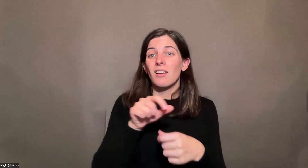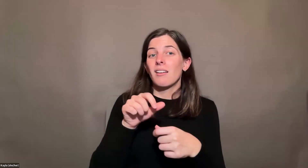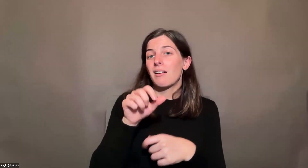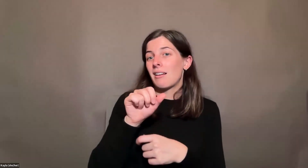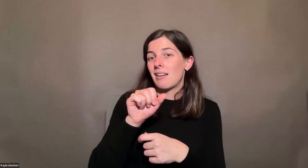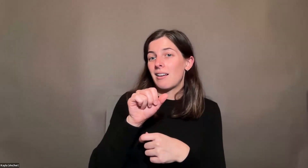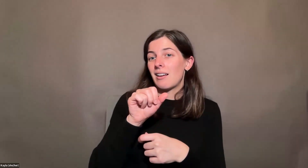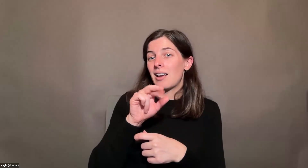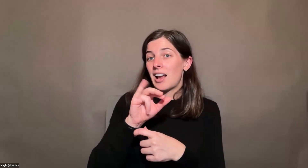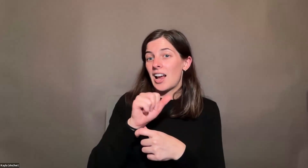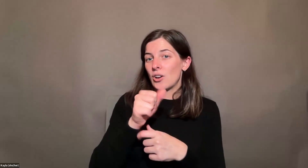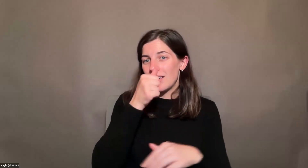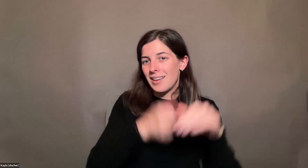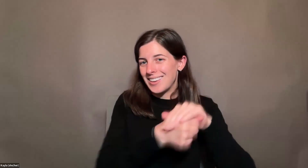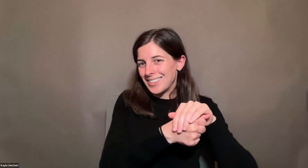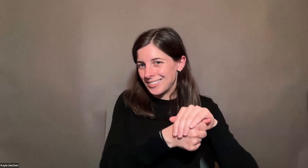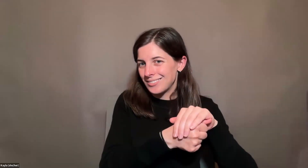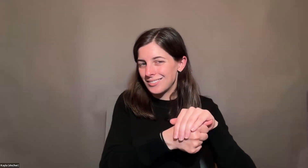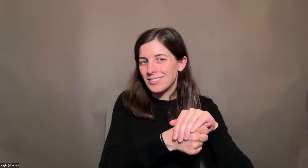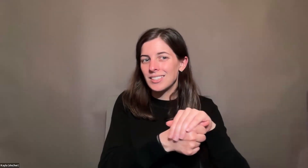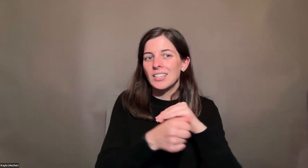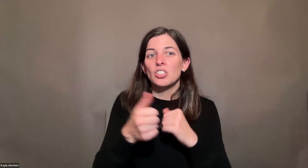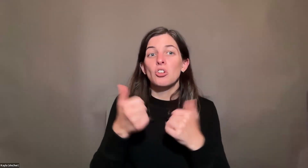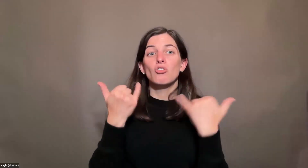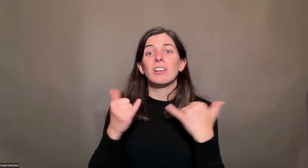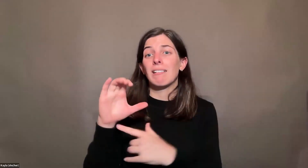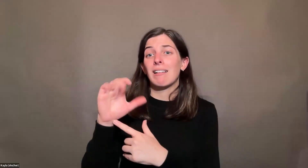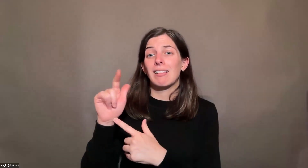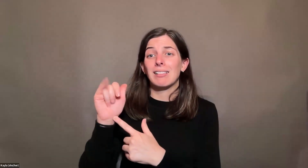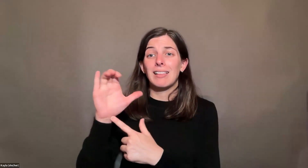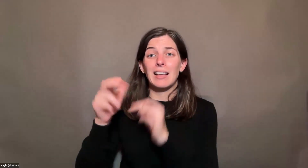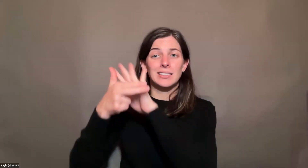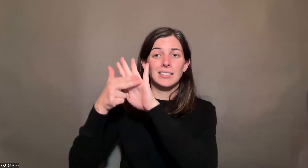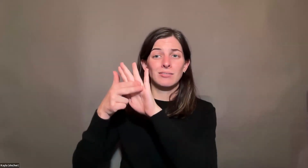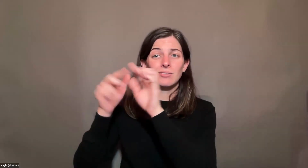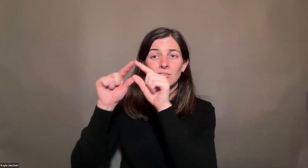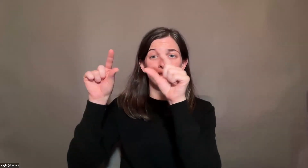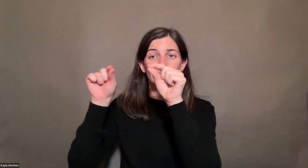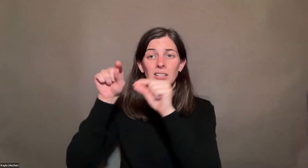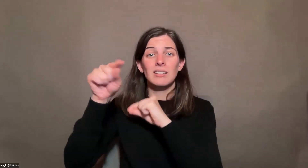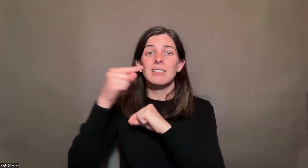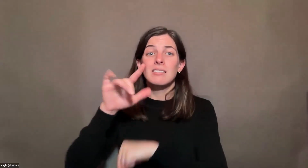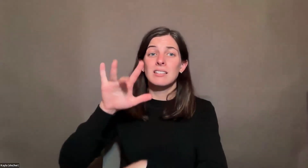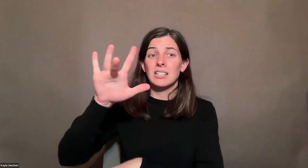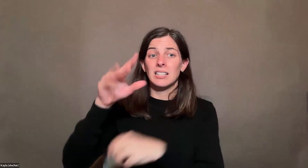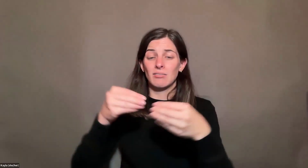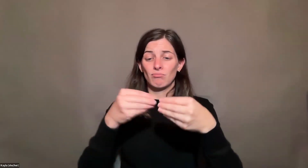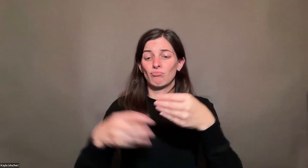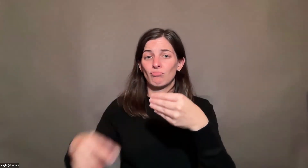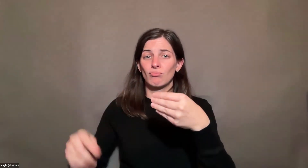the classic part, classic category post is visible, but rest of the things, rest of the category post is